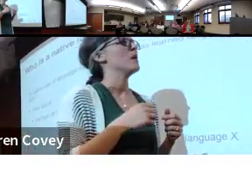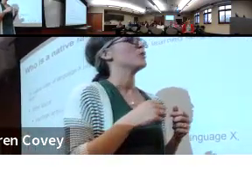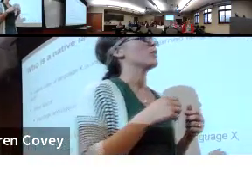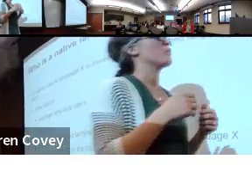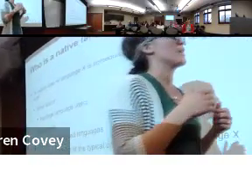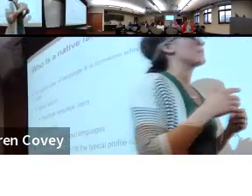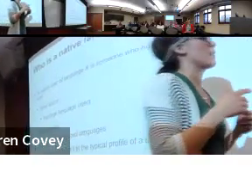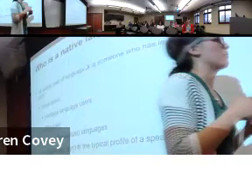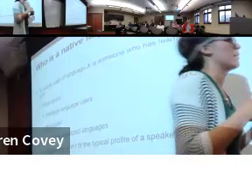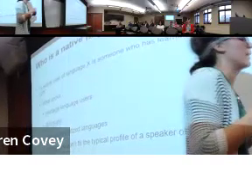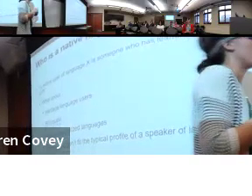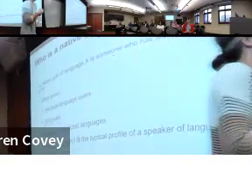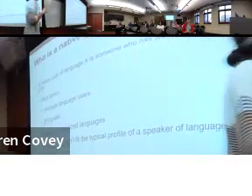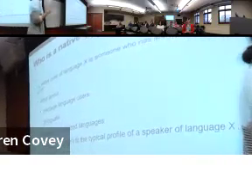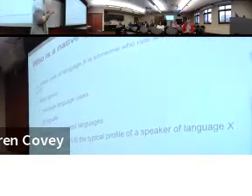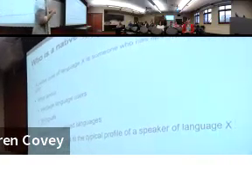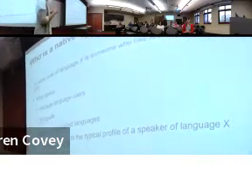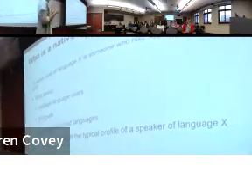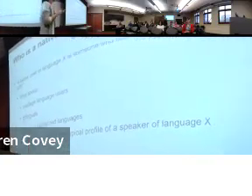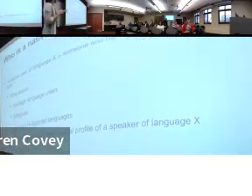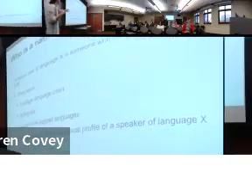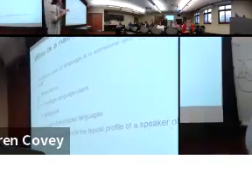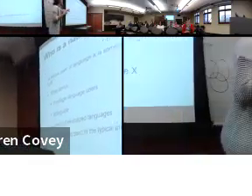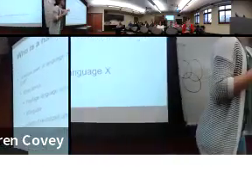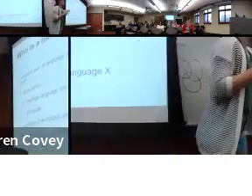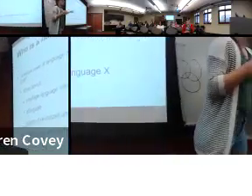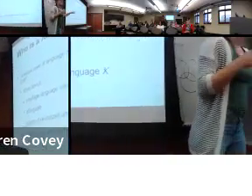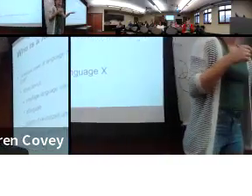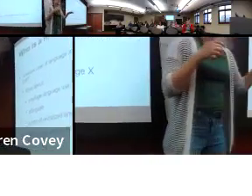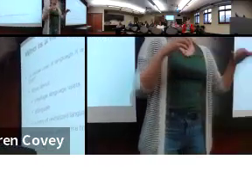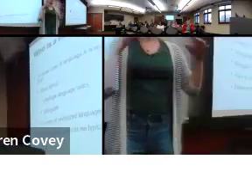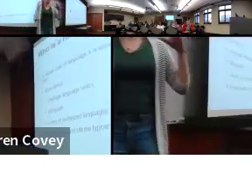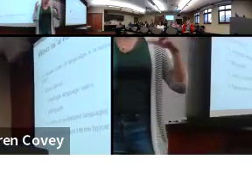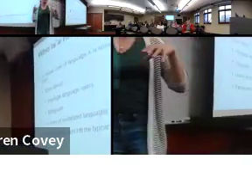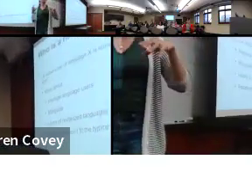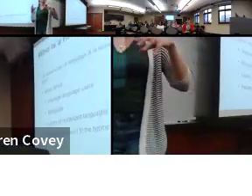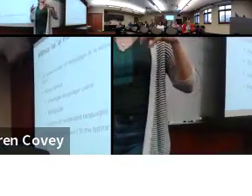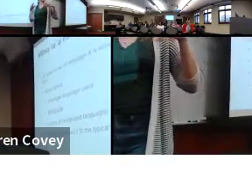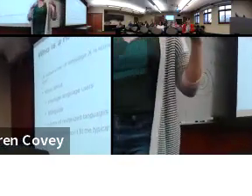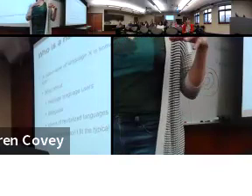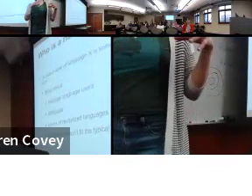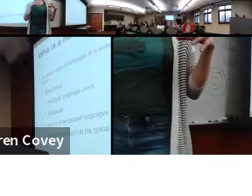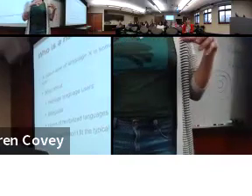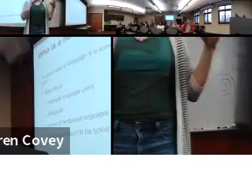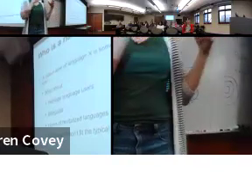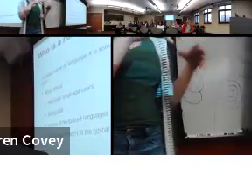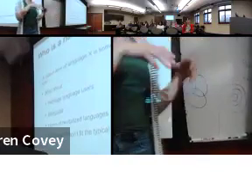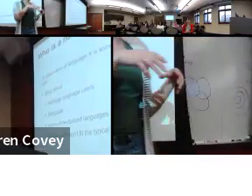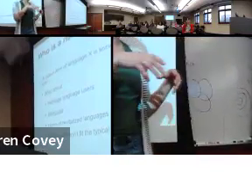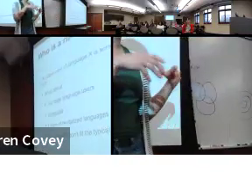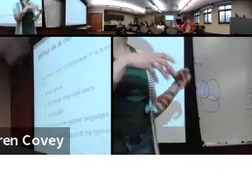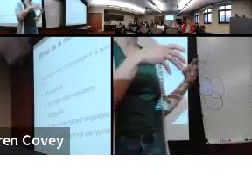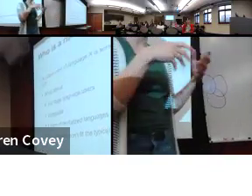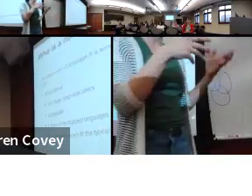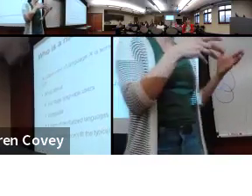label. So if we're thinking about people like heritage language users, so those would be people who learn a given language in their